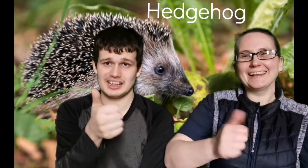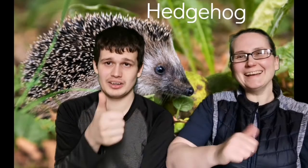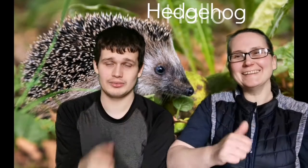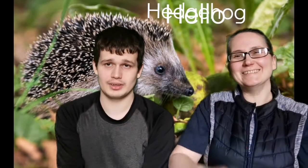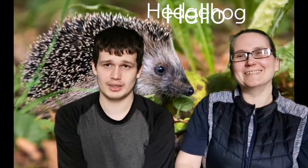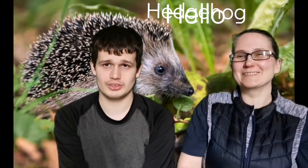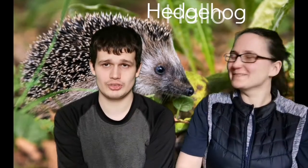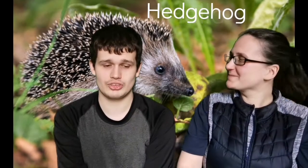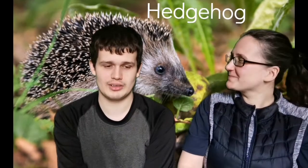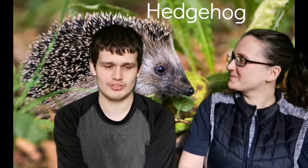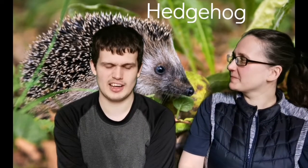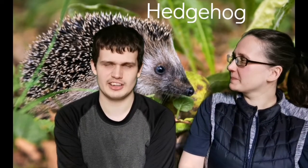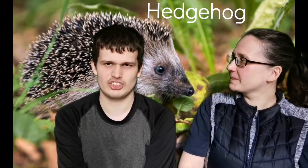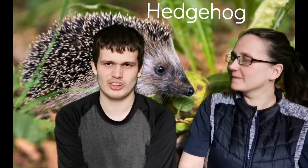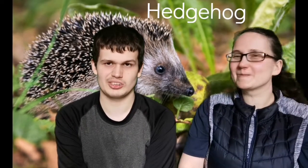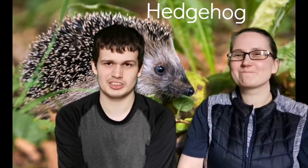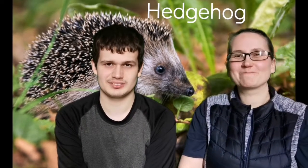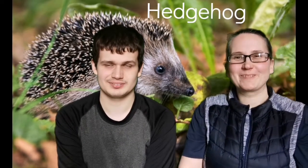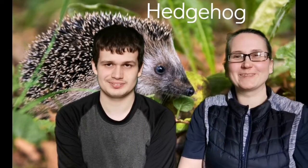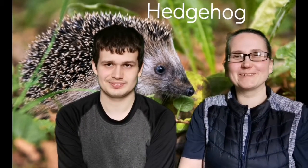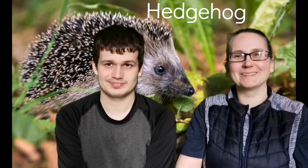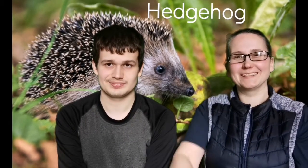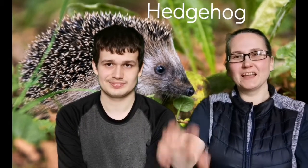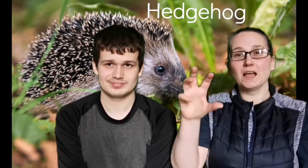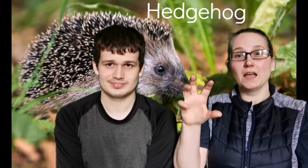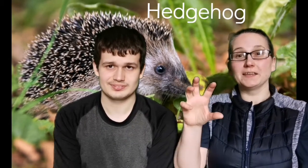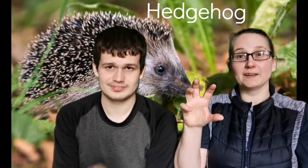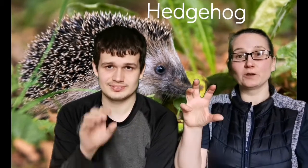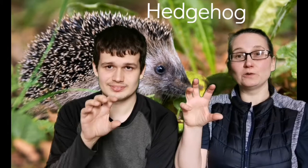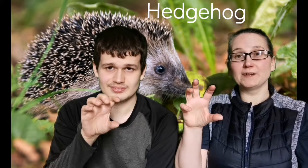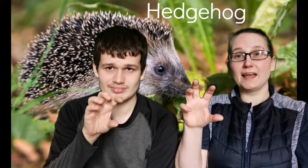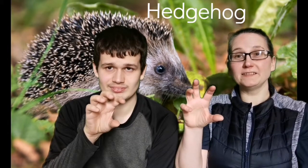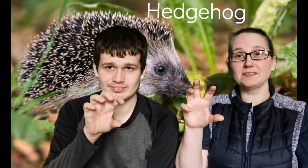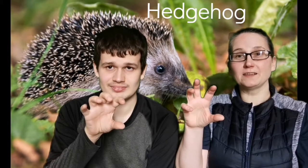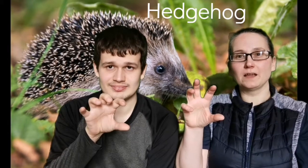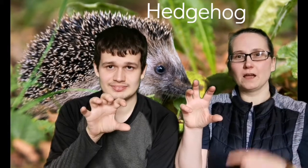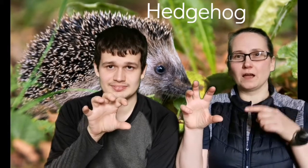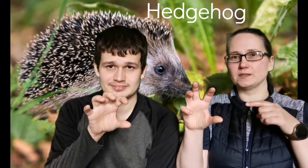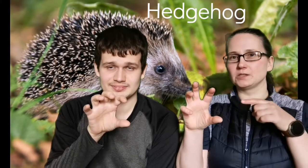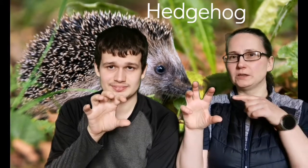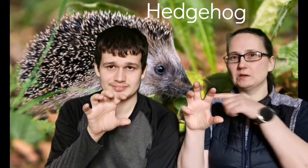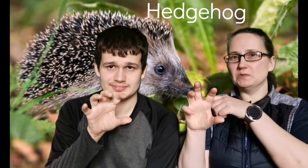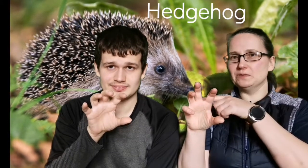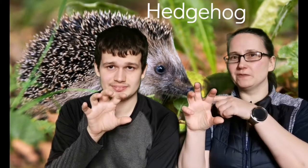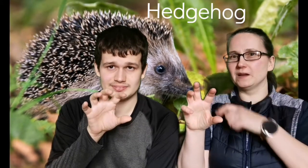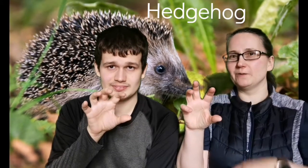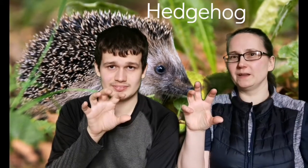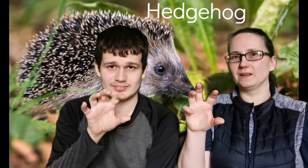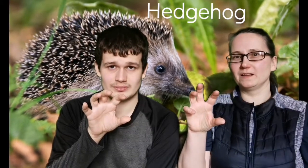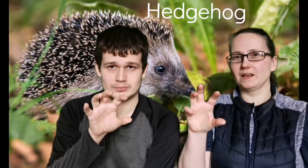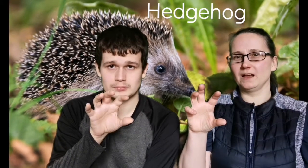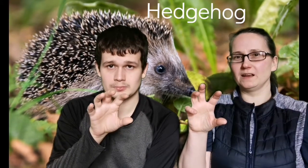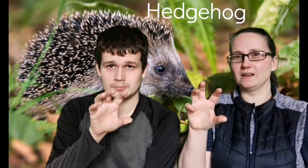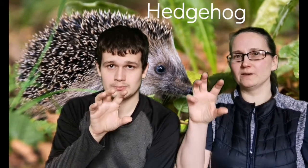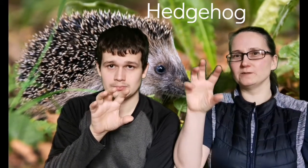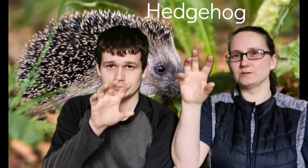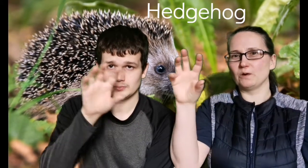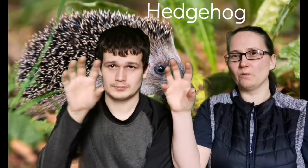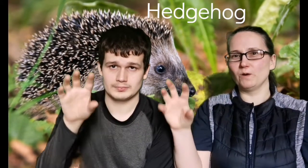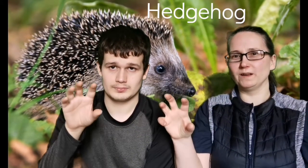Hello, we're going to do sign for Hedgehog. Cool. Get a clawed hand. It's going to move that way. And it goes one